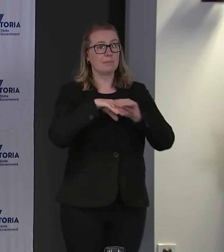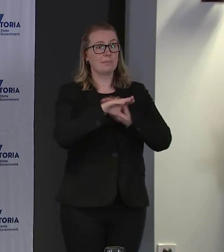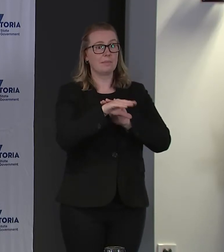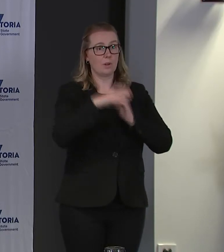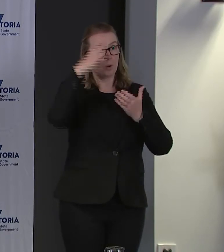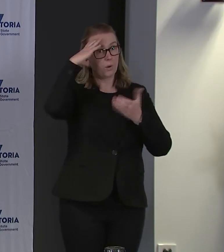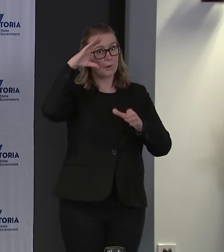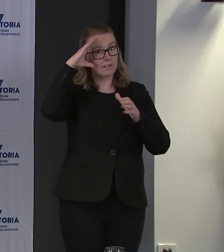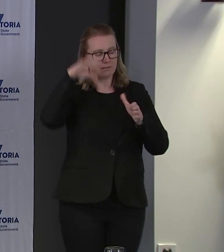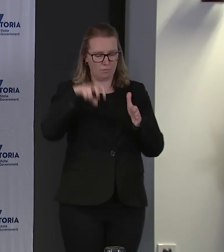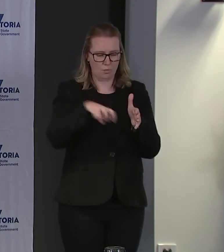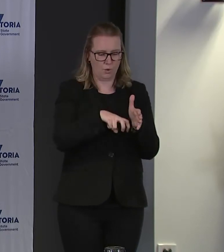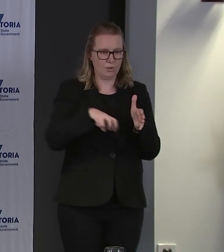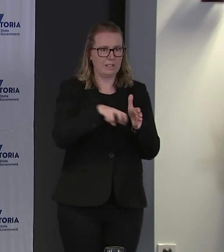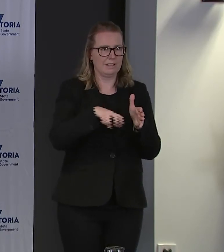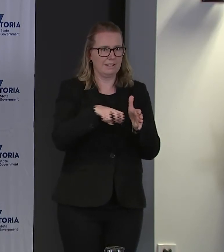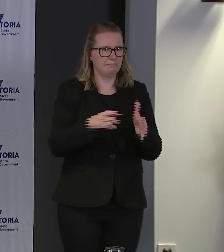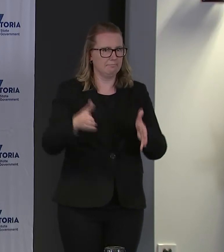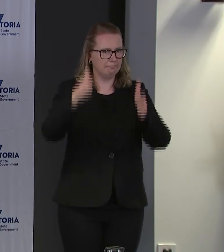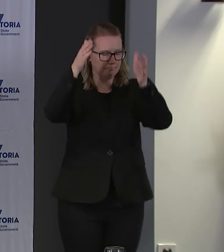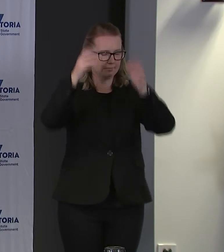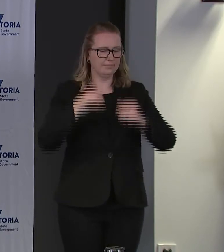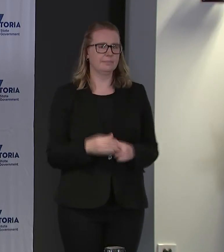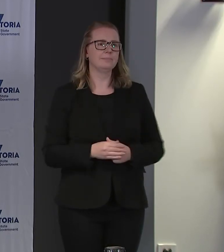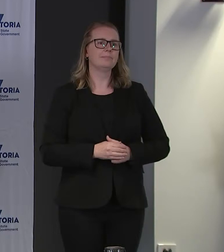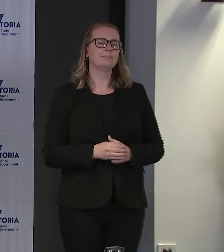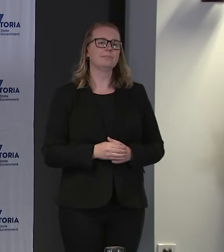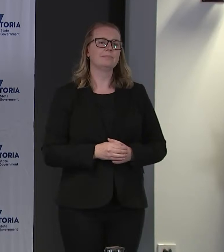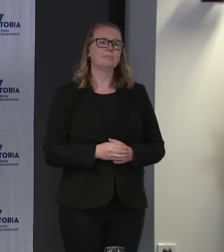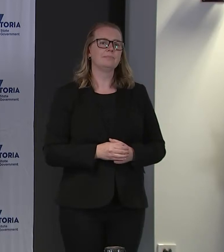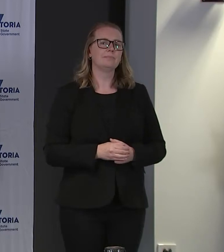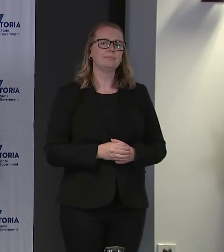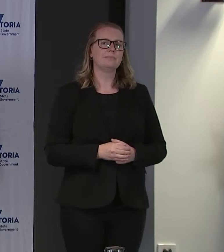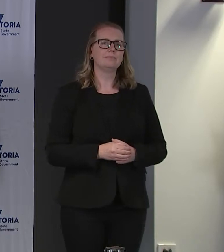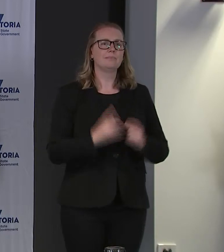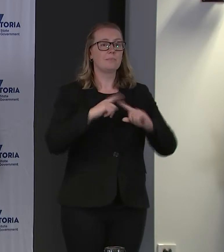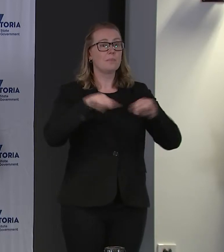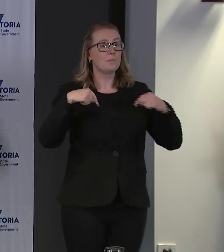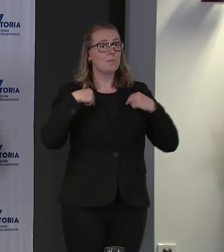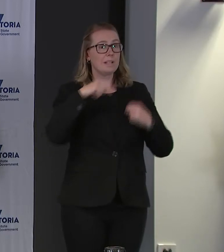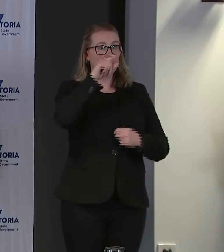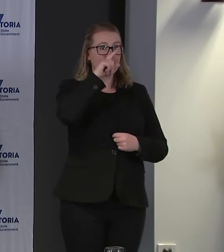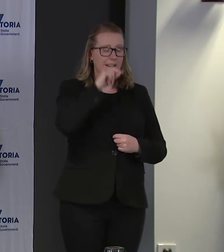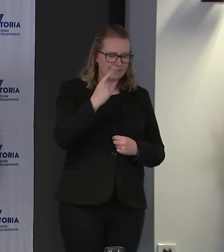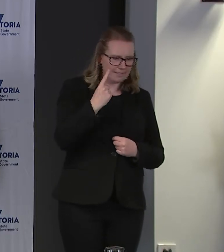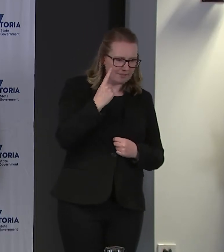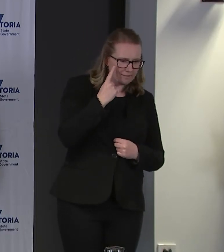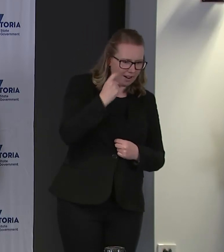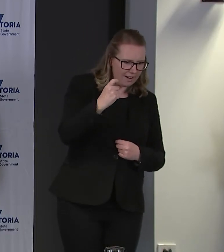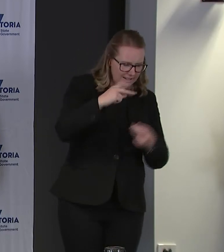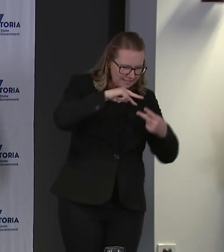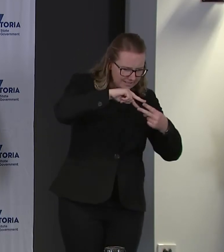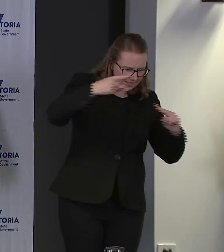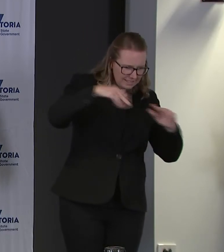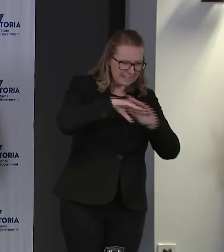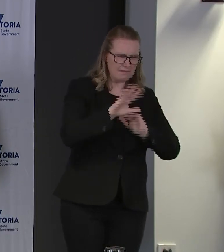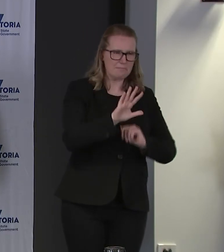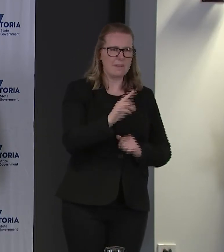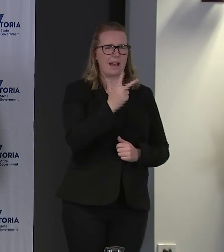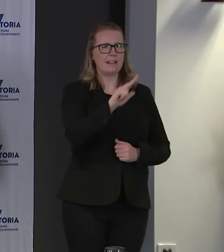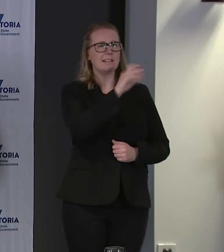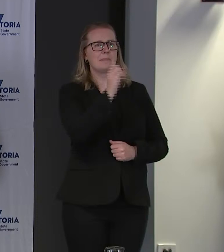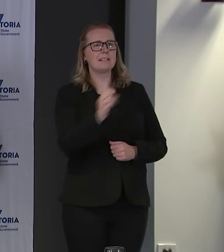quarantine. Now, overall, we can identify the sequence in about 80% of